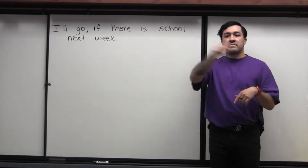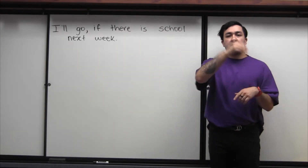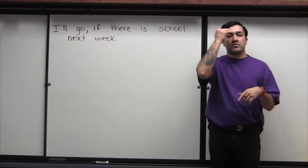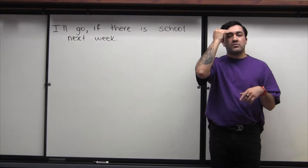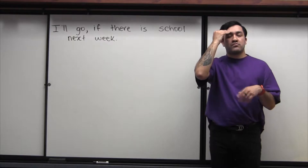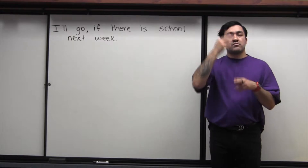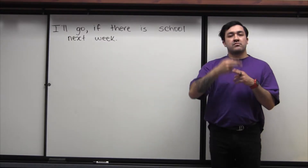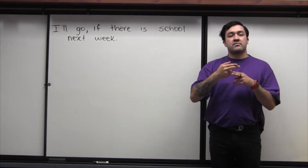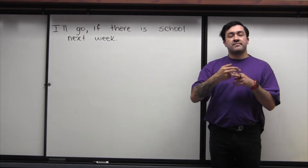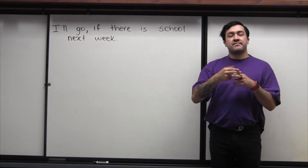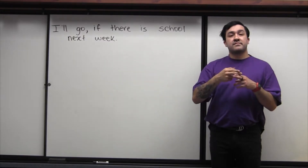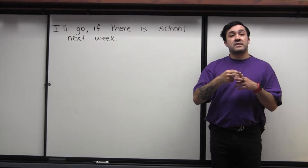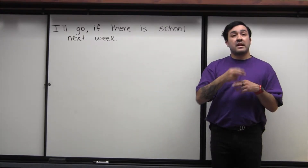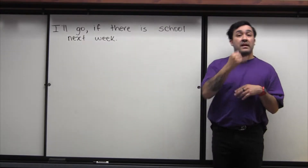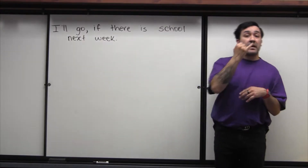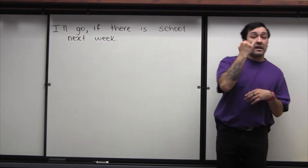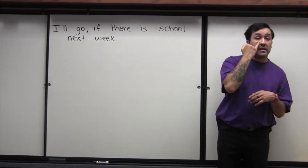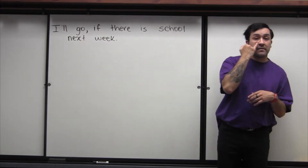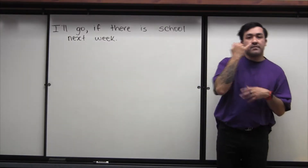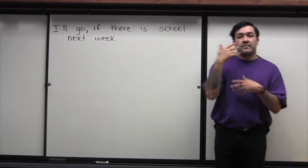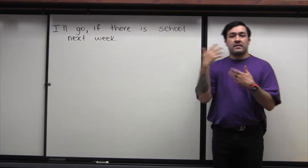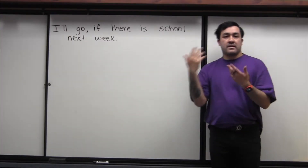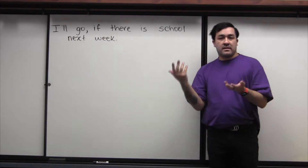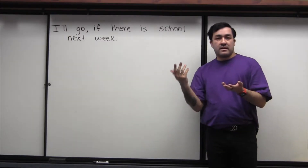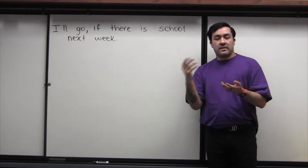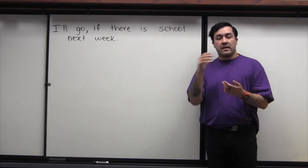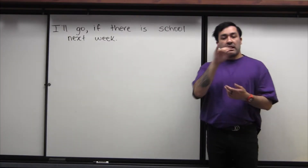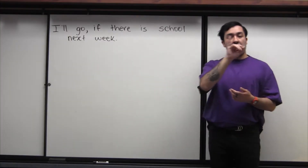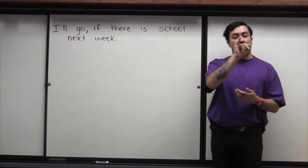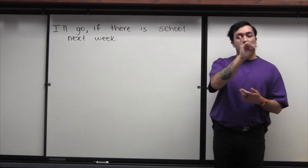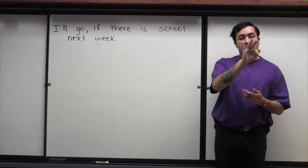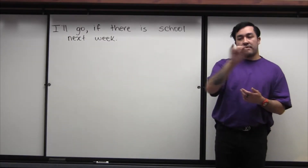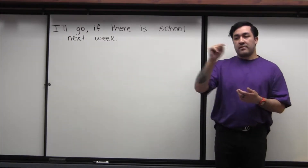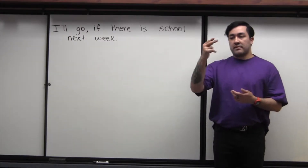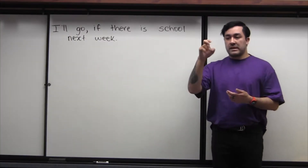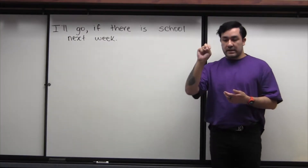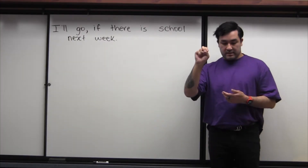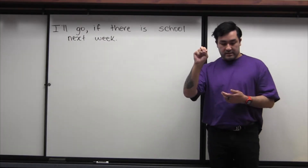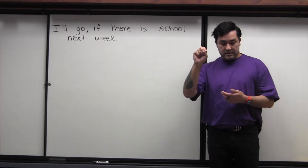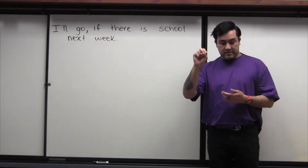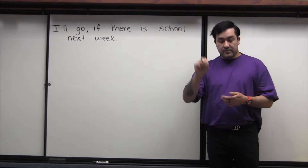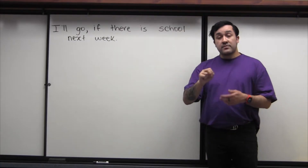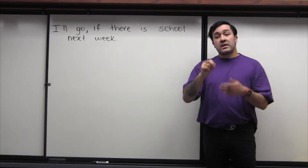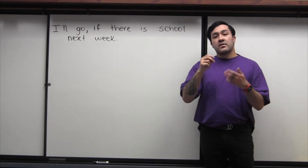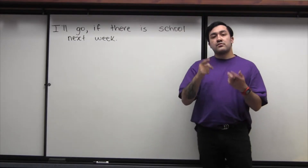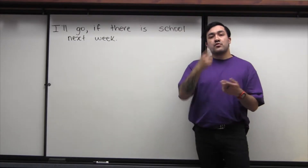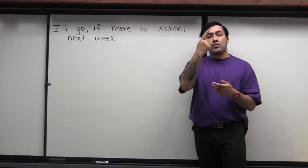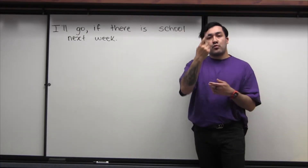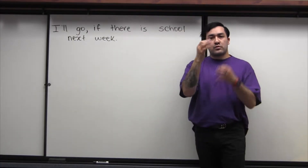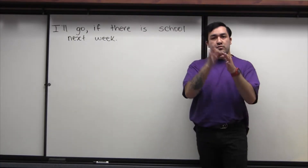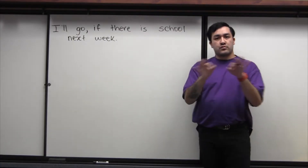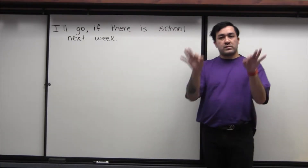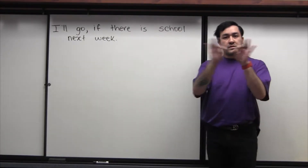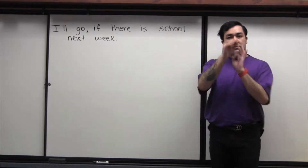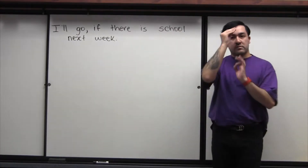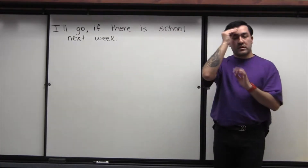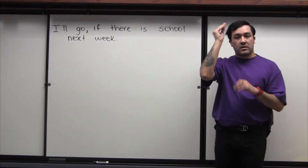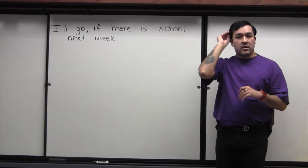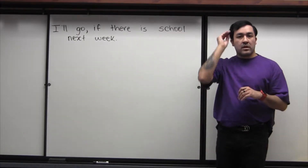many people sometimes call them, if-then statements, right? If and then statements. So one important